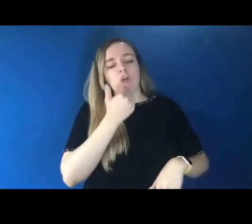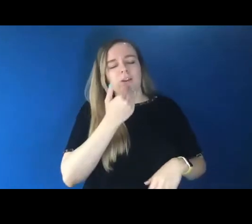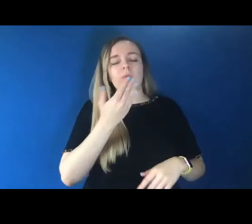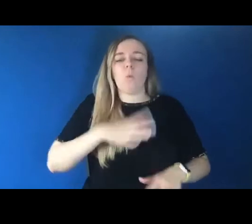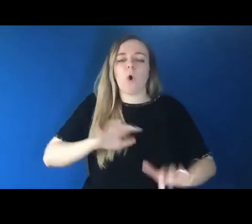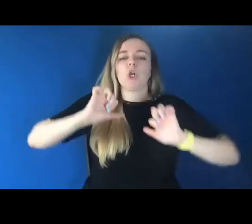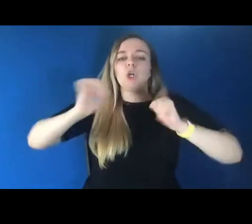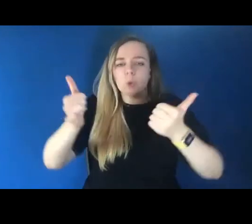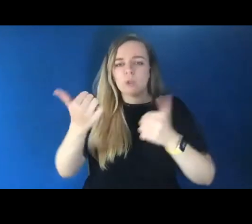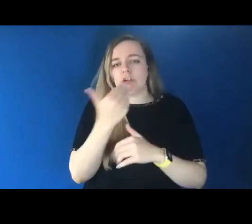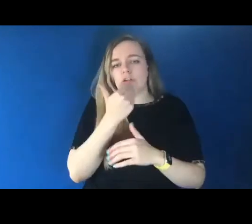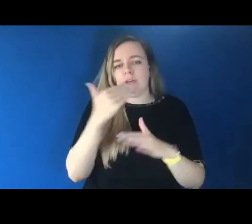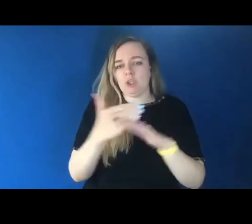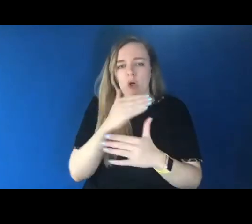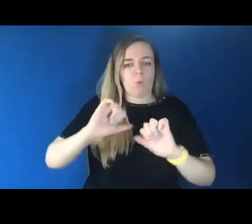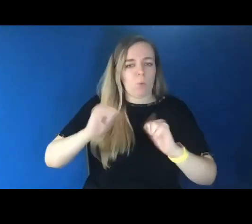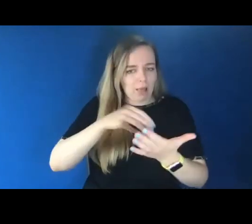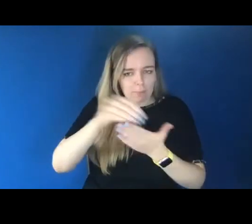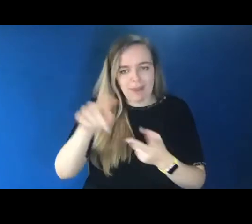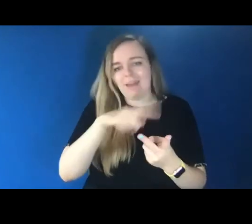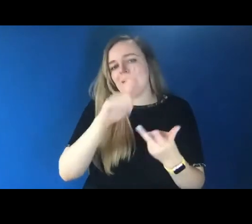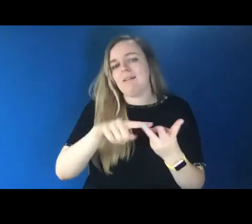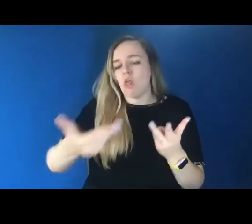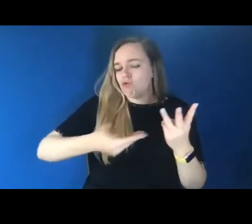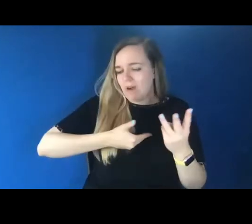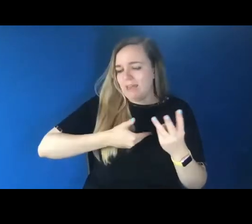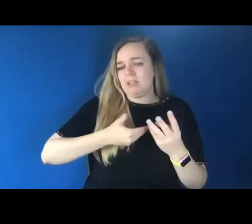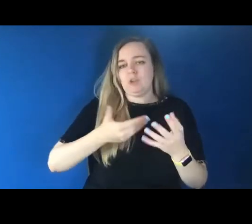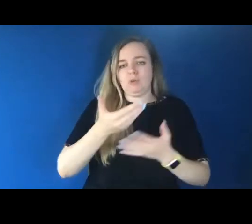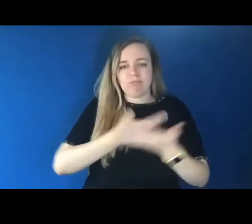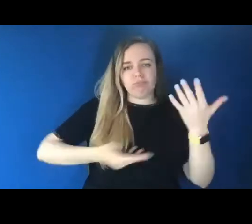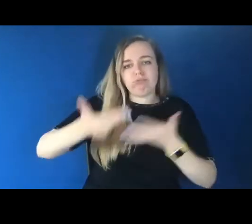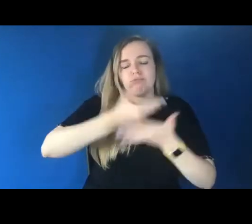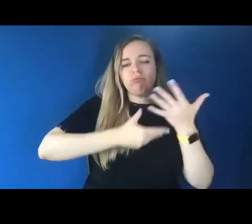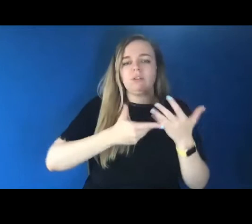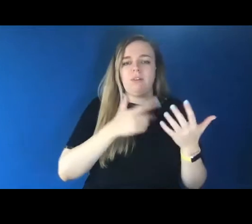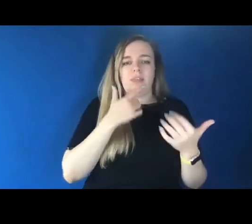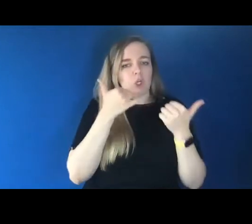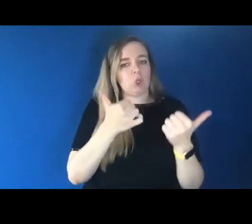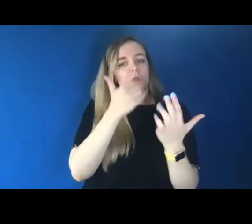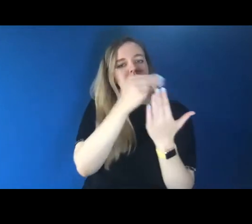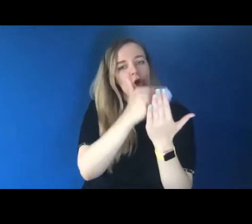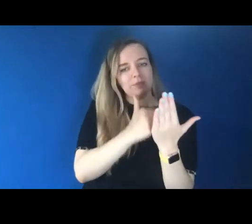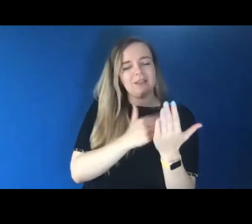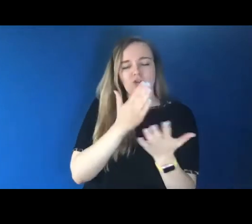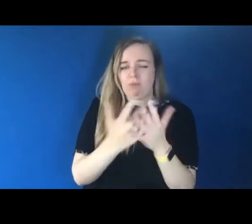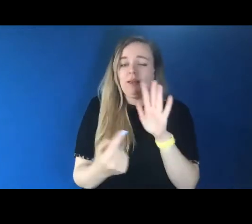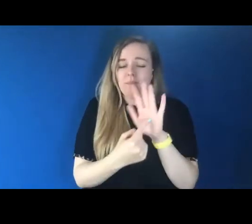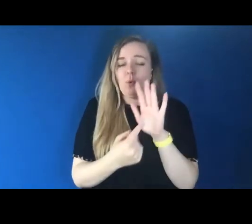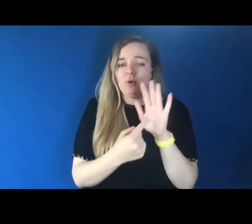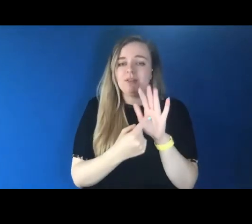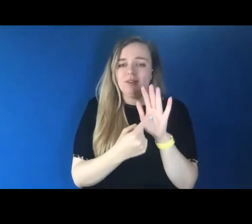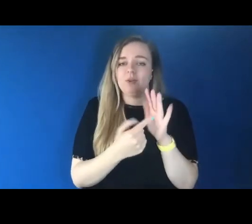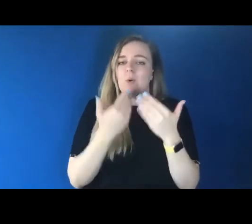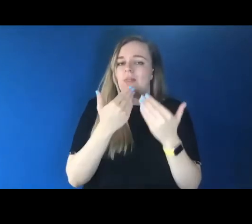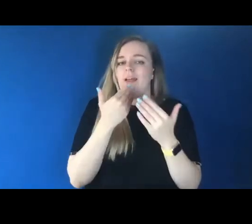jobs that are well paid, that have the right to collective bargaining, that have good terms and conditions. Really important to hear that.